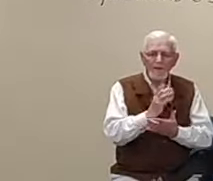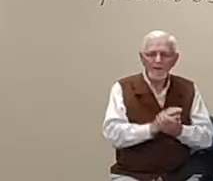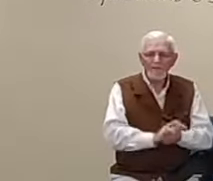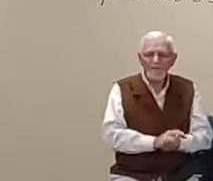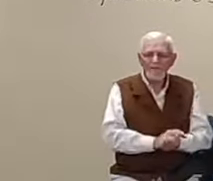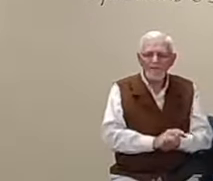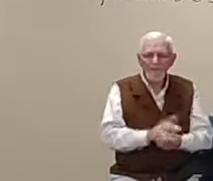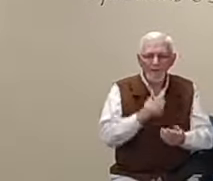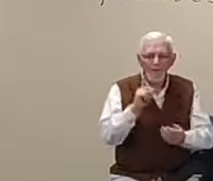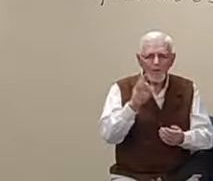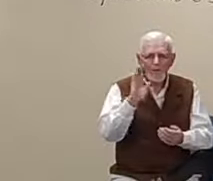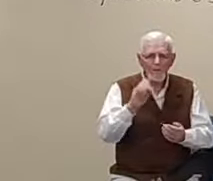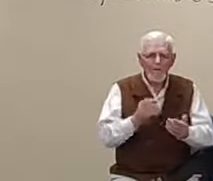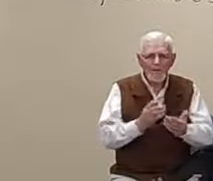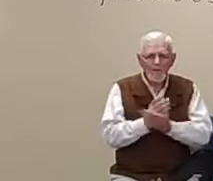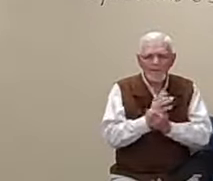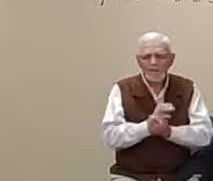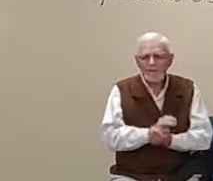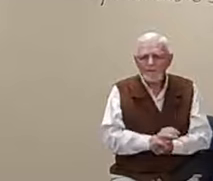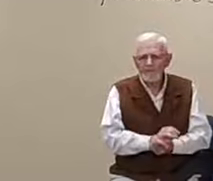It's going to be okay.